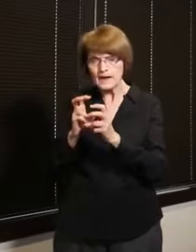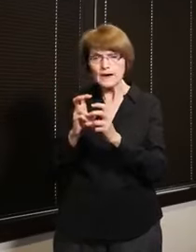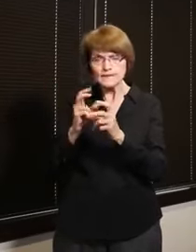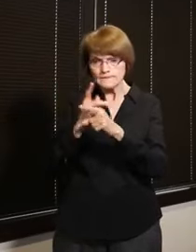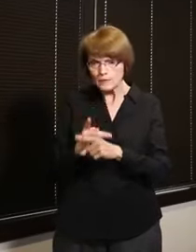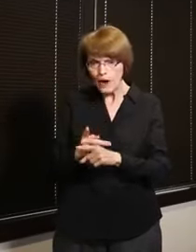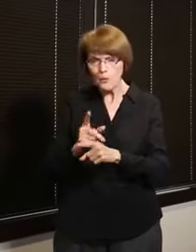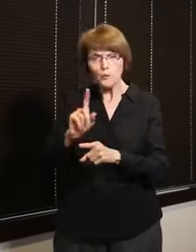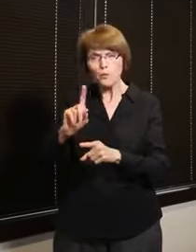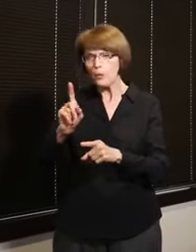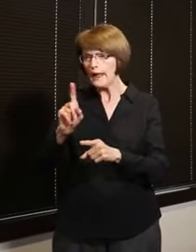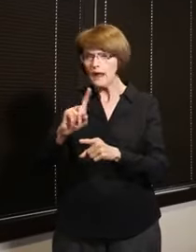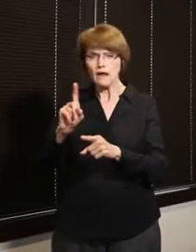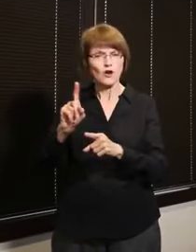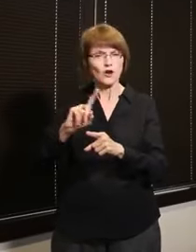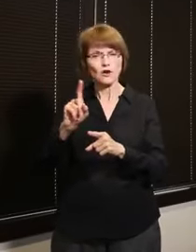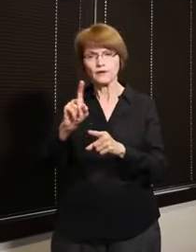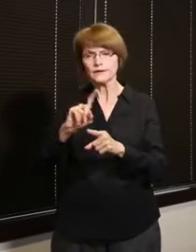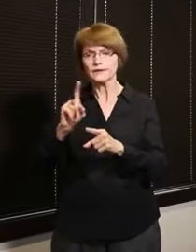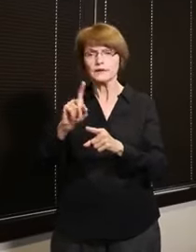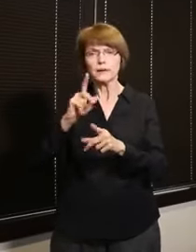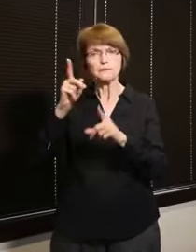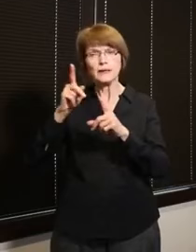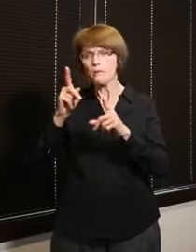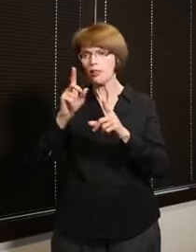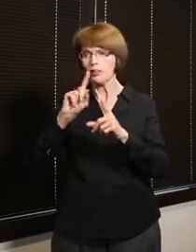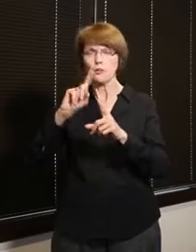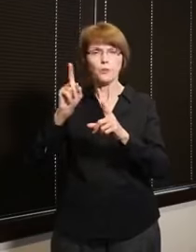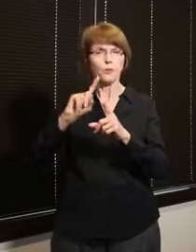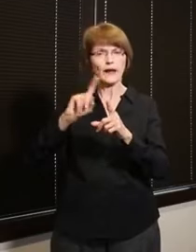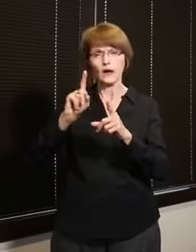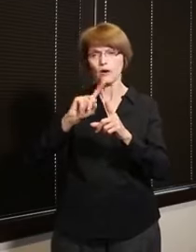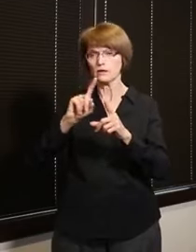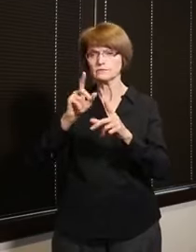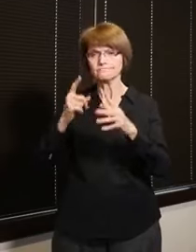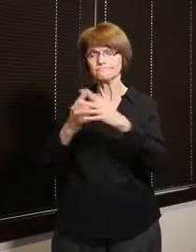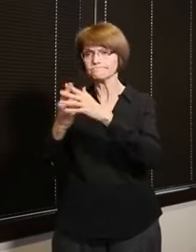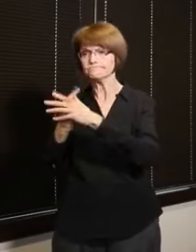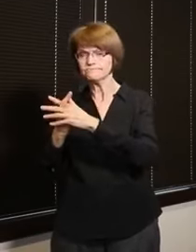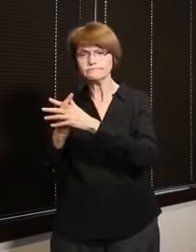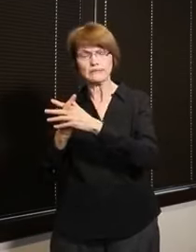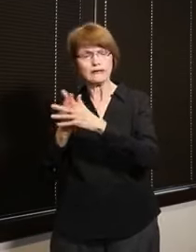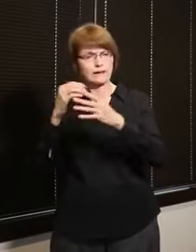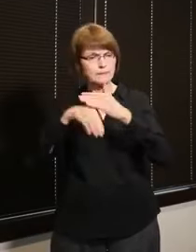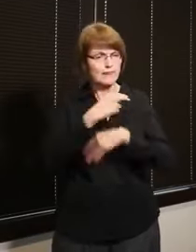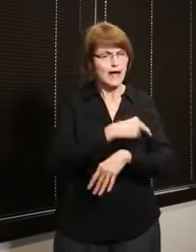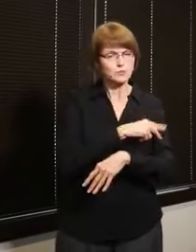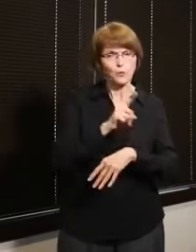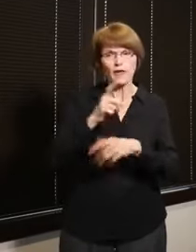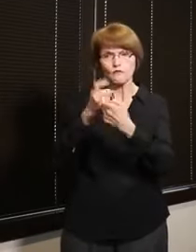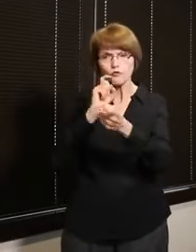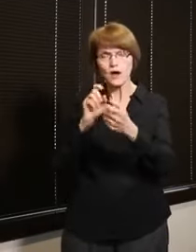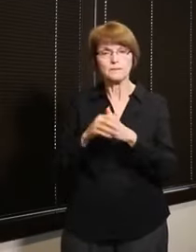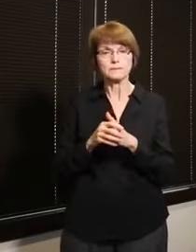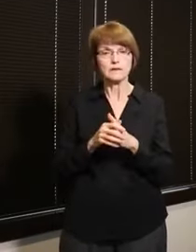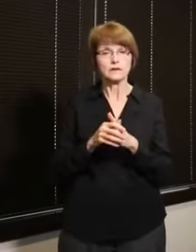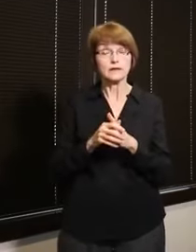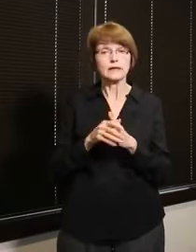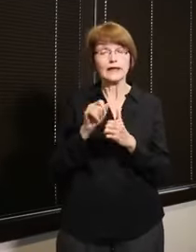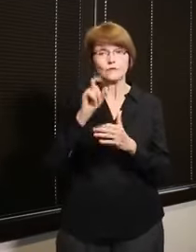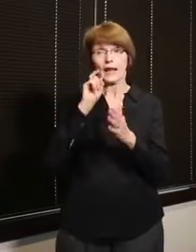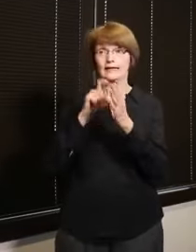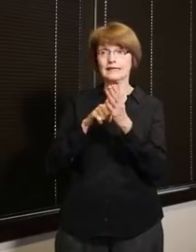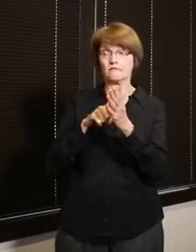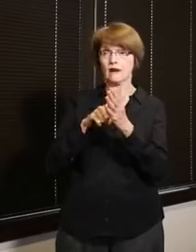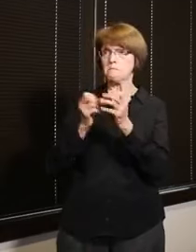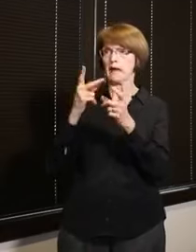coming from. So specifically, like on a map, where are these patients coming from? And if we can identify clusters, then